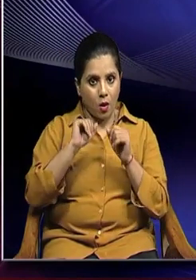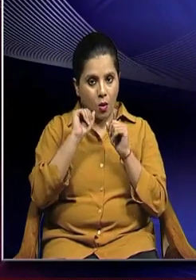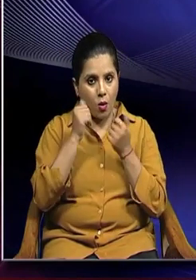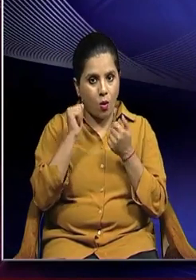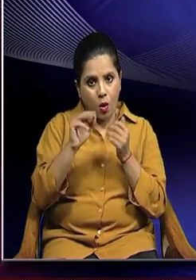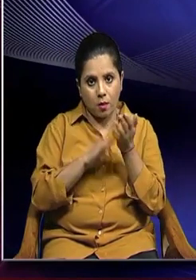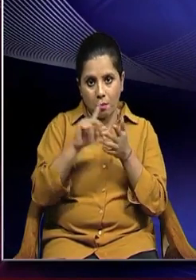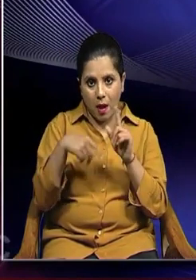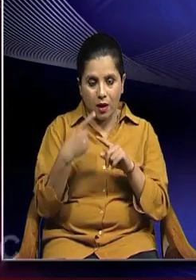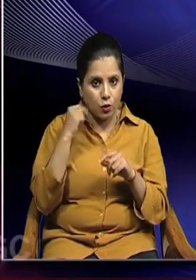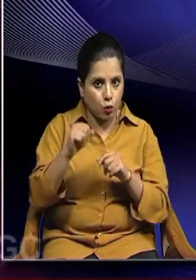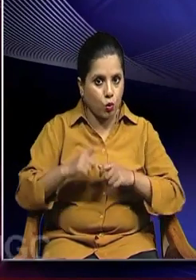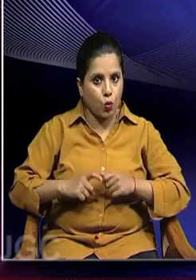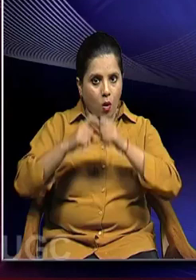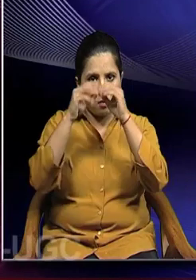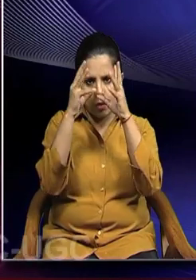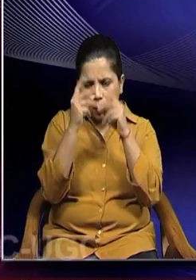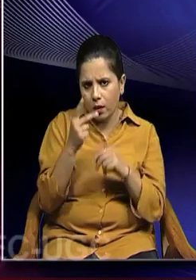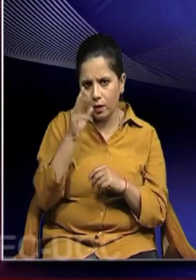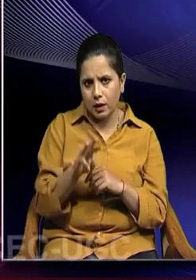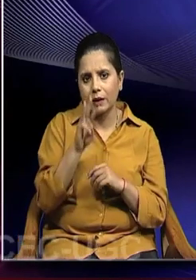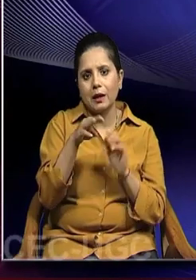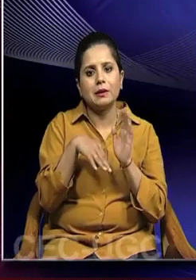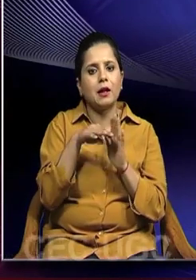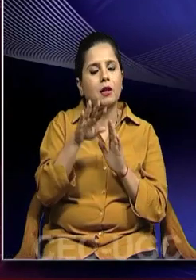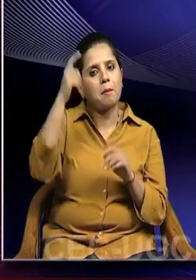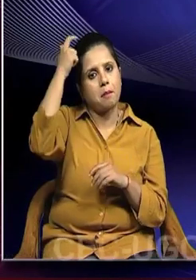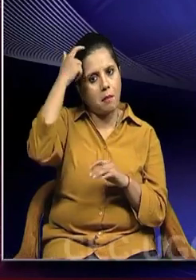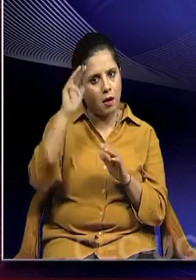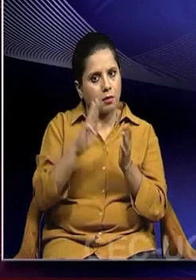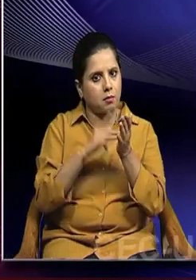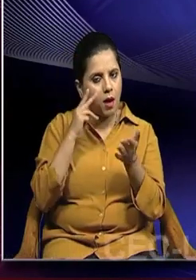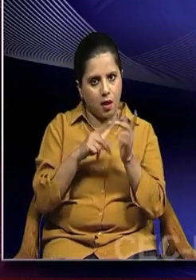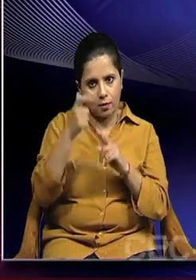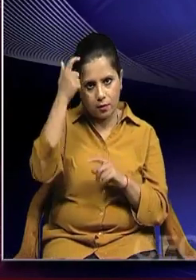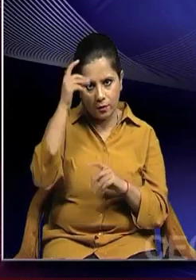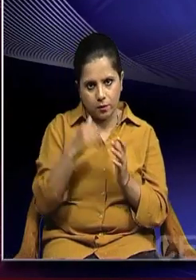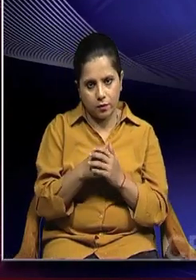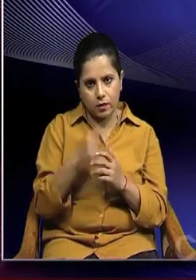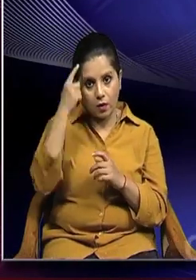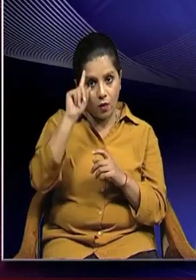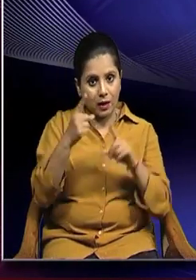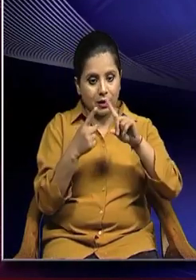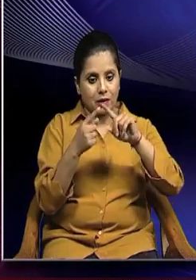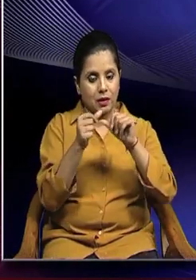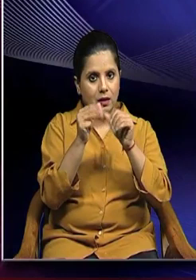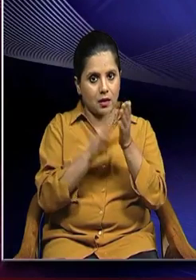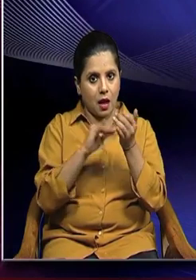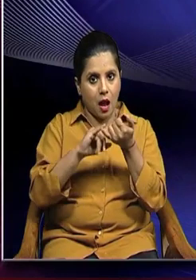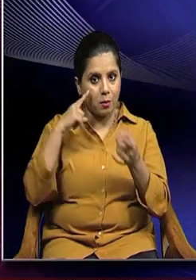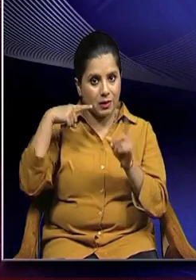call qualities or gunas, there are three states of mind. One is called as tamasic state of